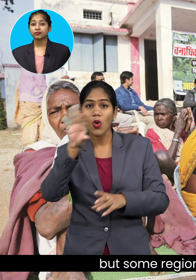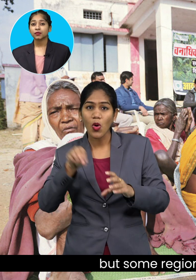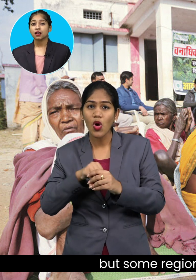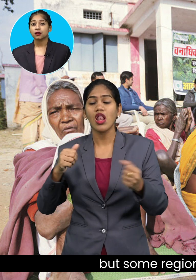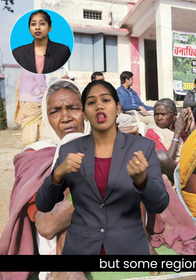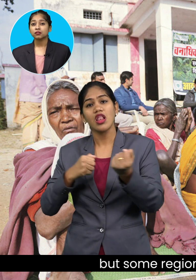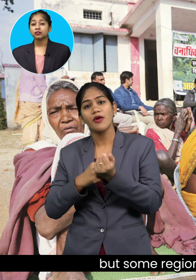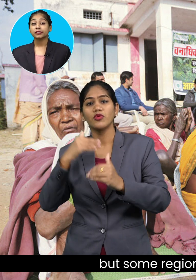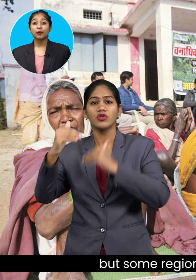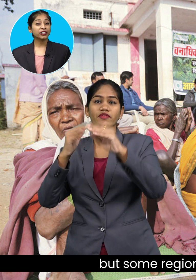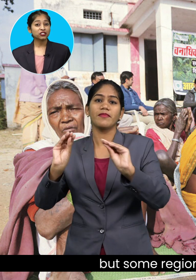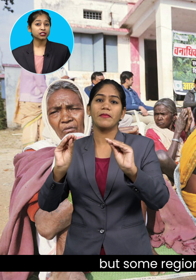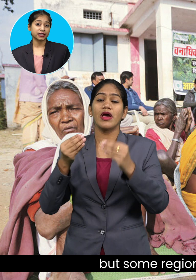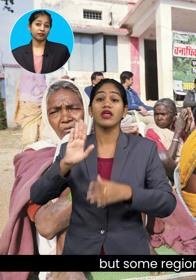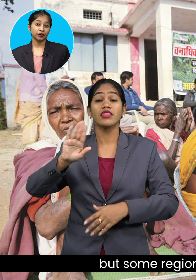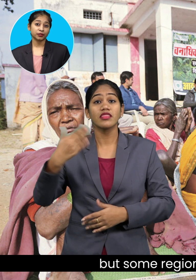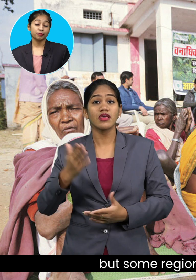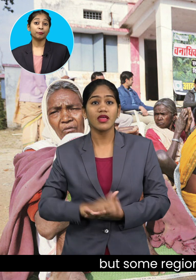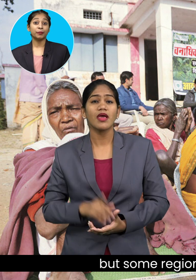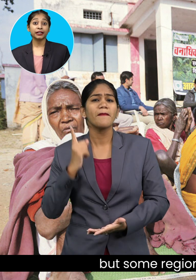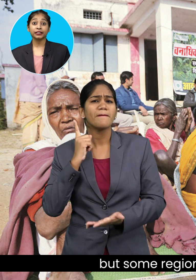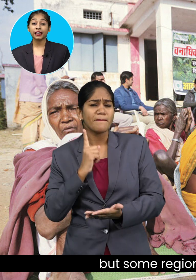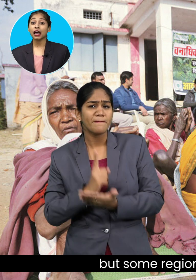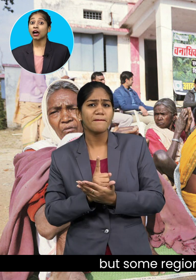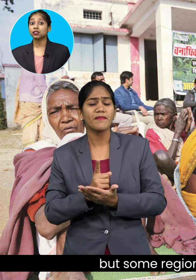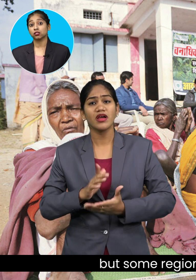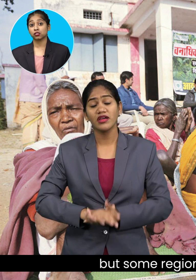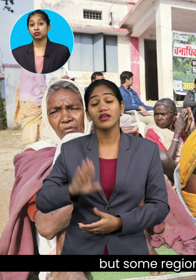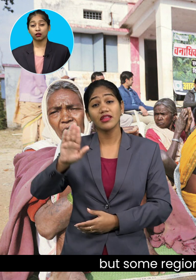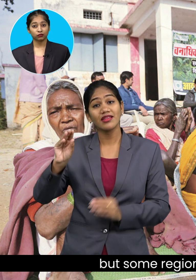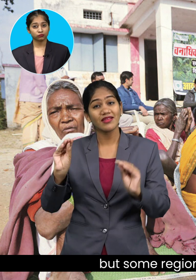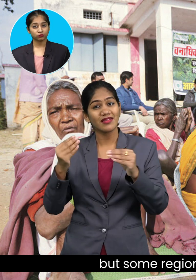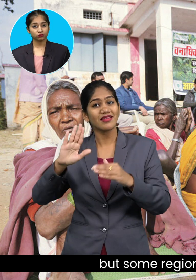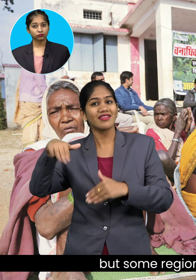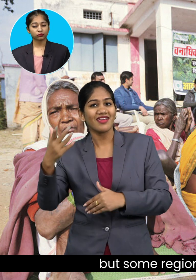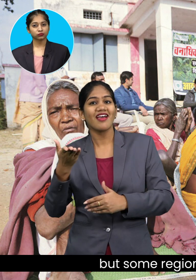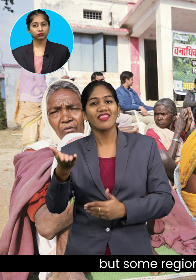But some regions developed better than others.